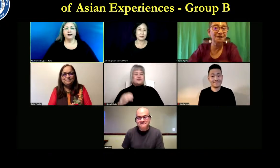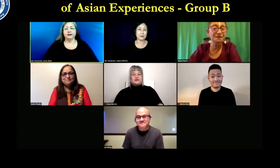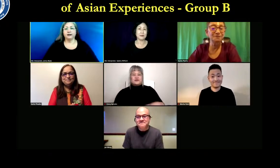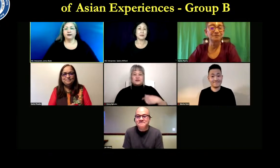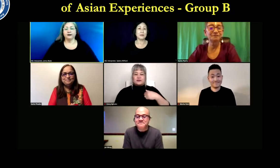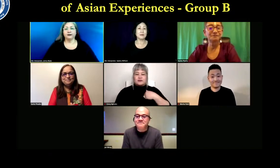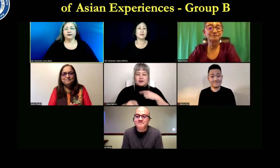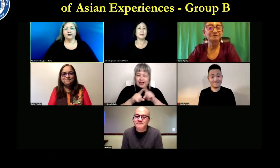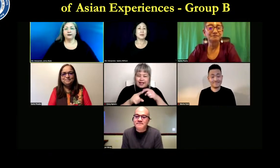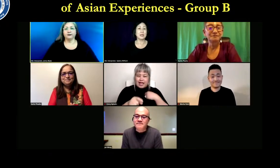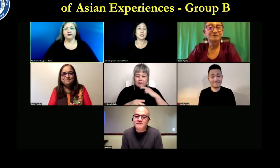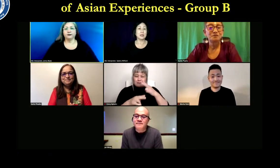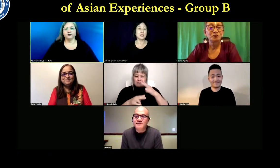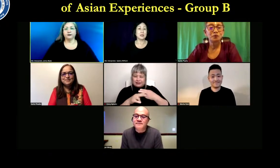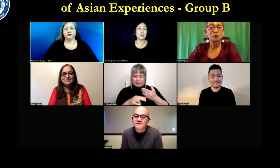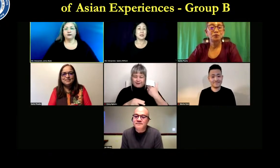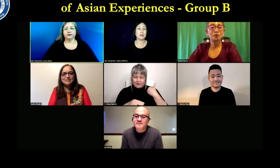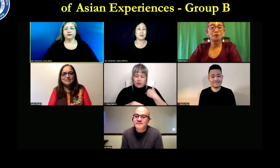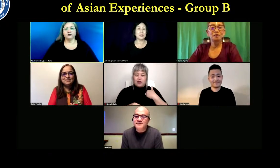Next.